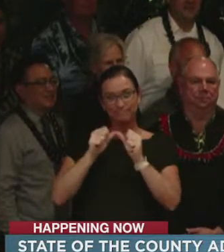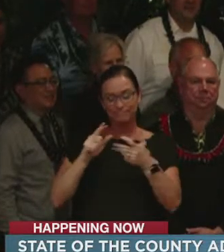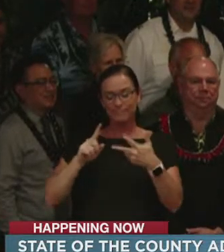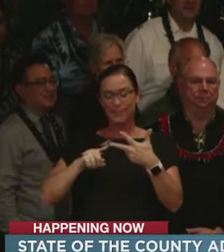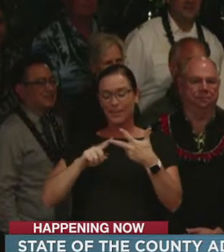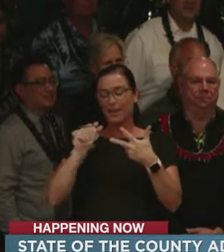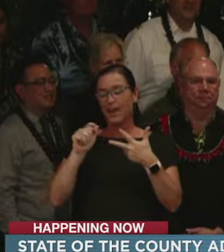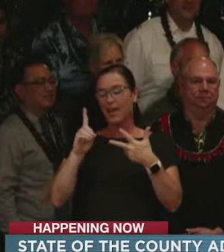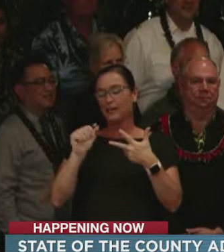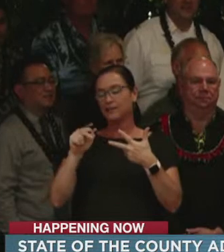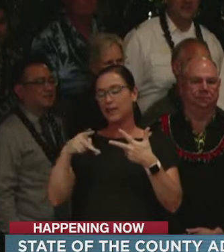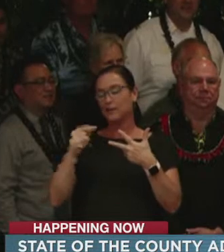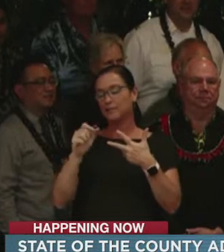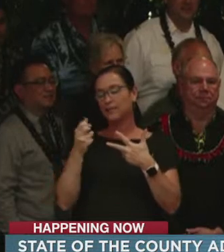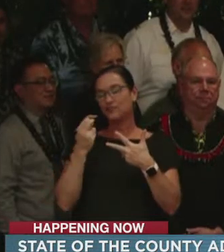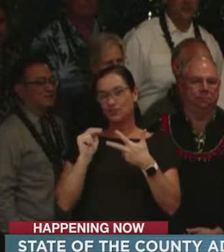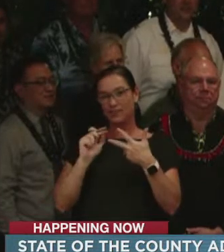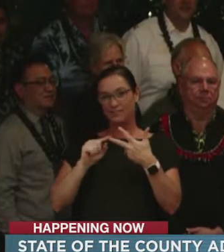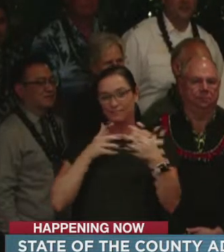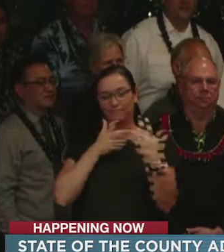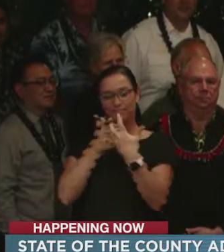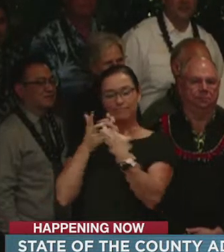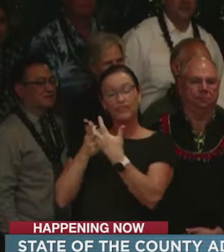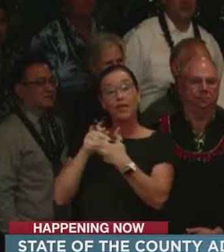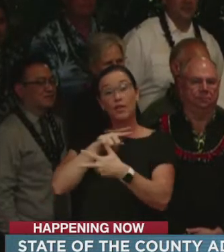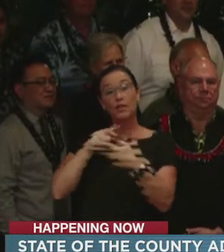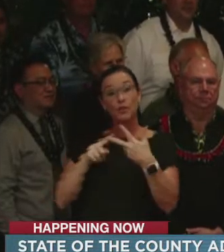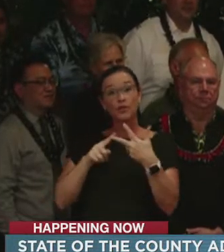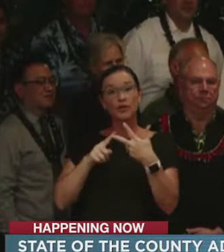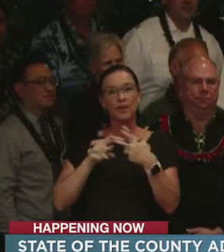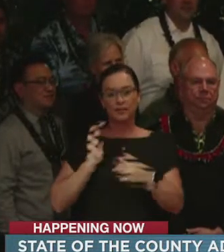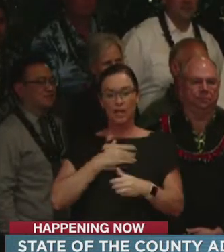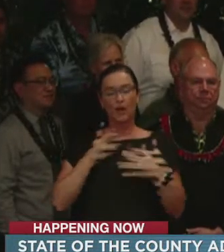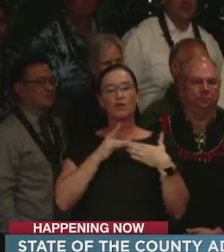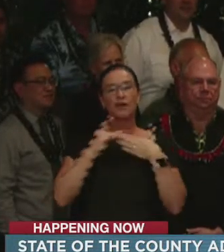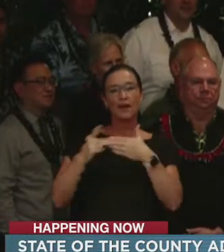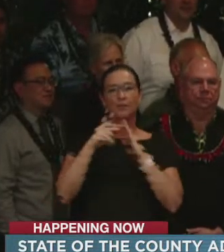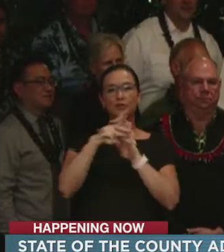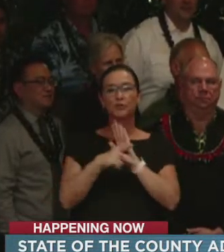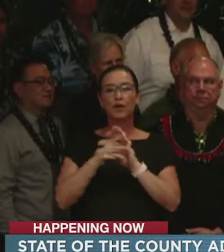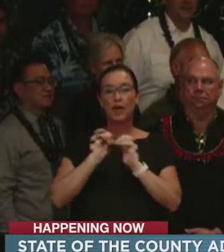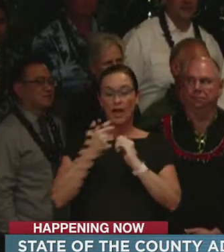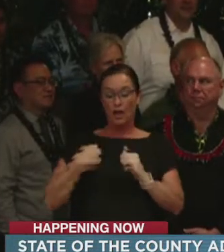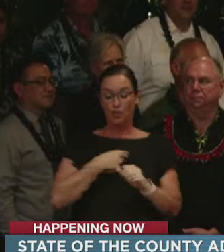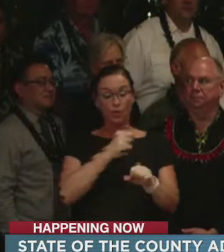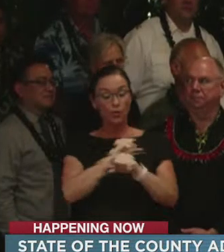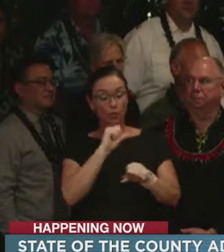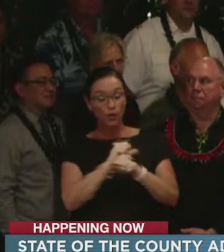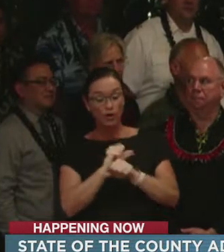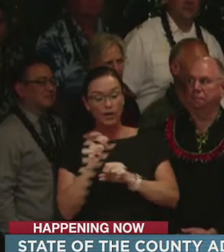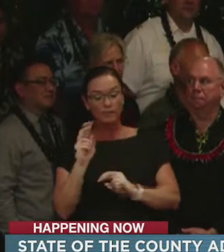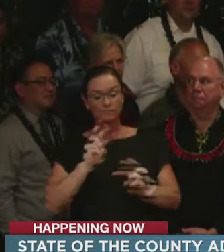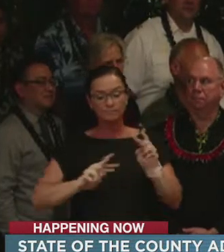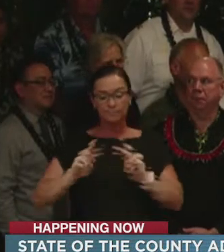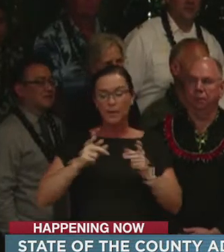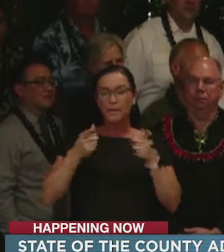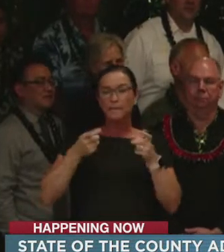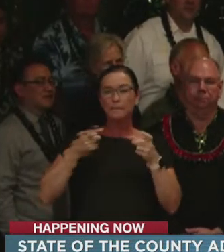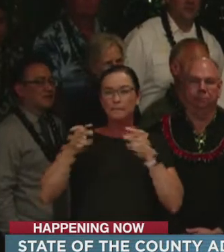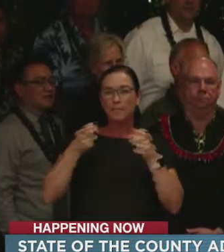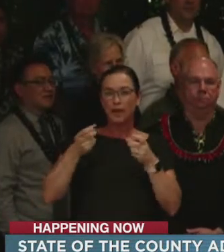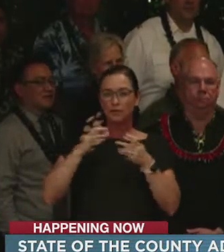These 3 words will act as a guiding principle for how we look at our work and manage the many tasks associated with